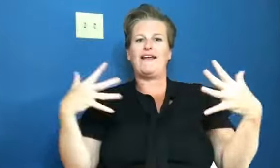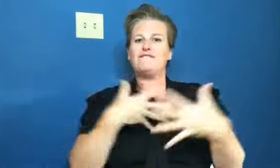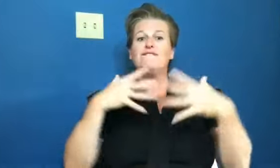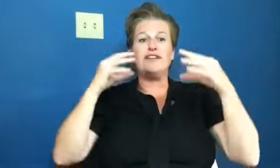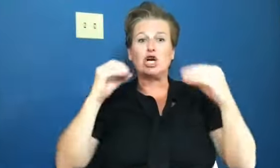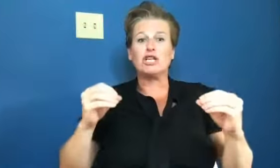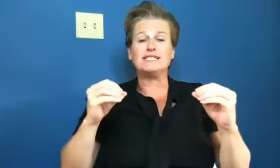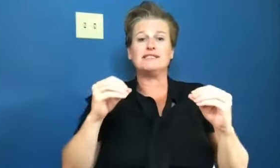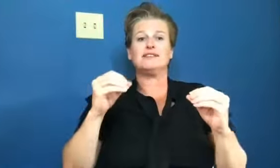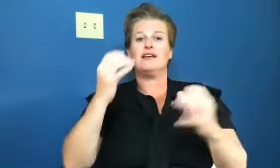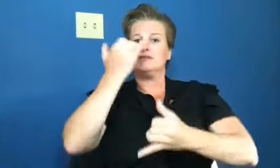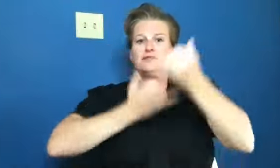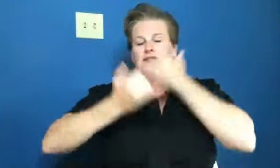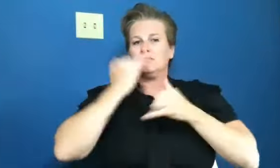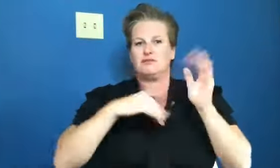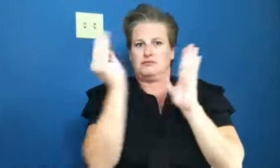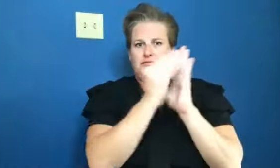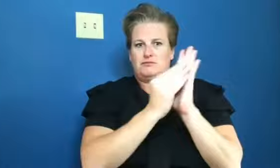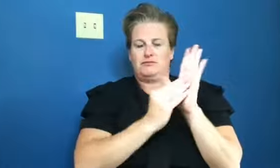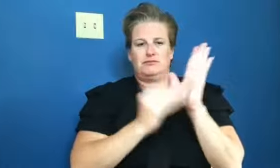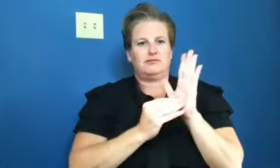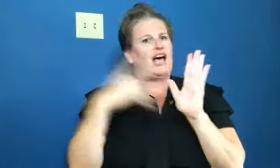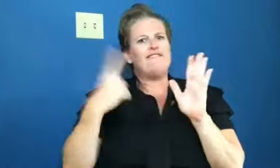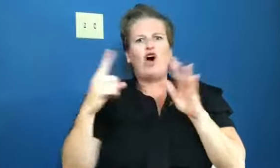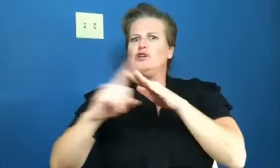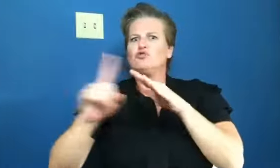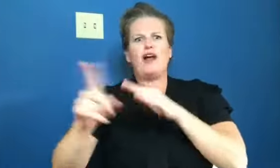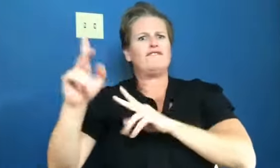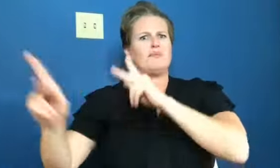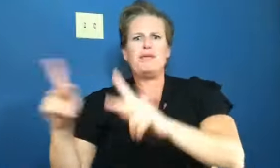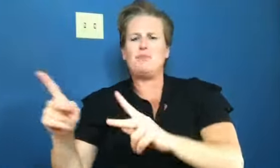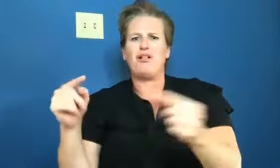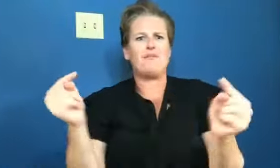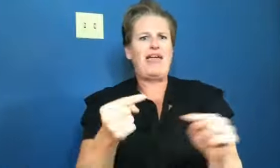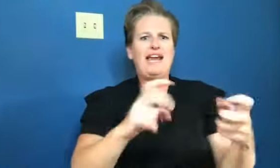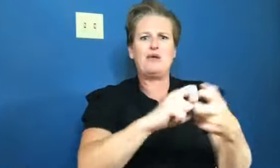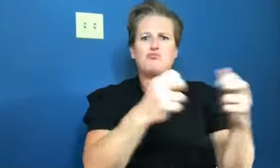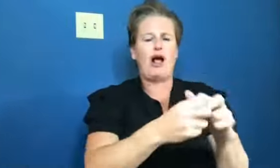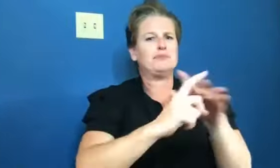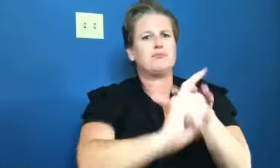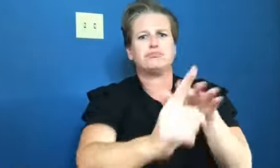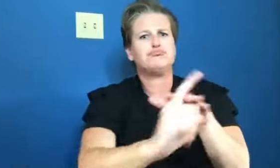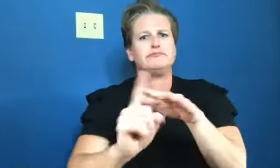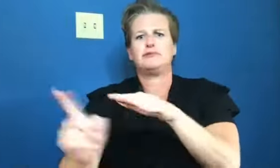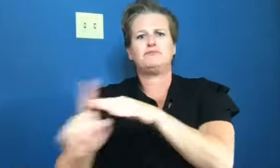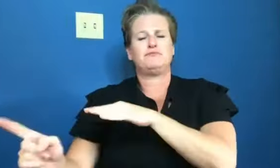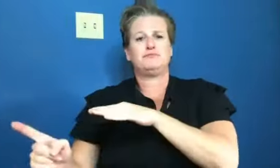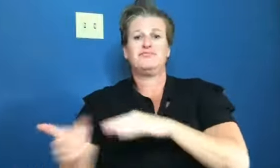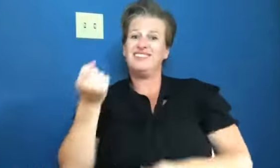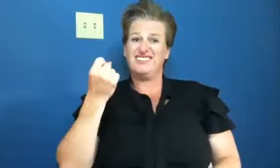always run from people, pain, and problems. Fabulous skill set in a violent home as an adolescent. Horrible skill set in relationships.